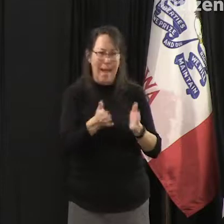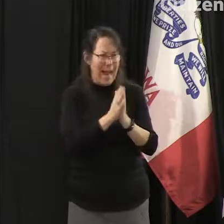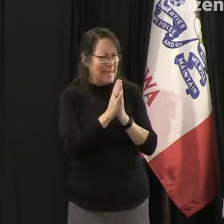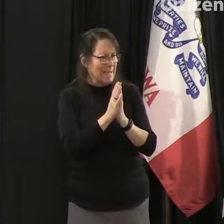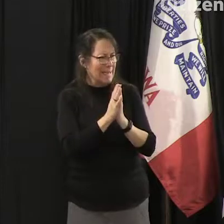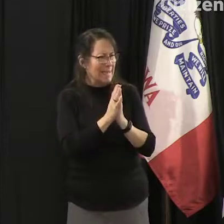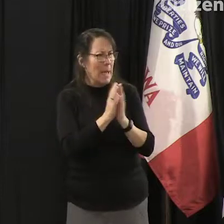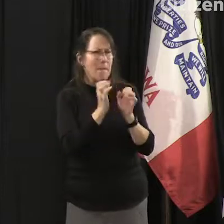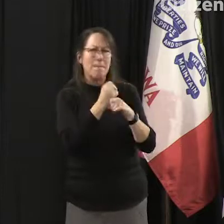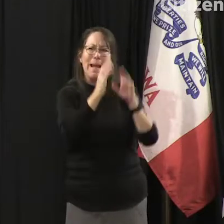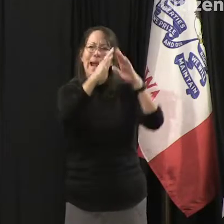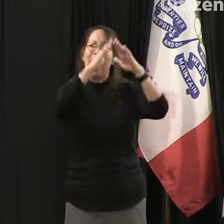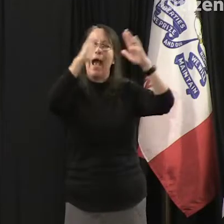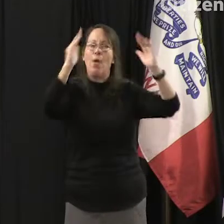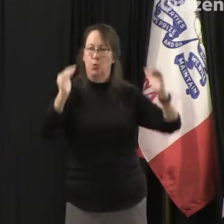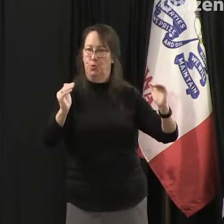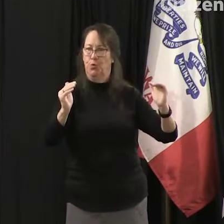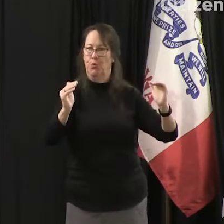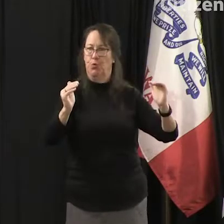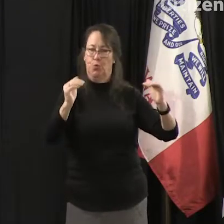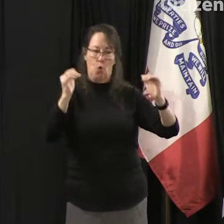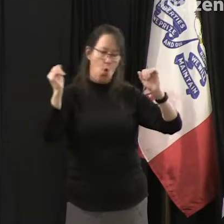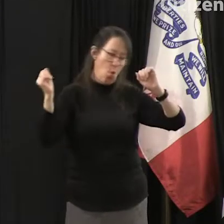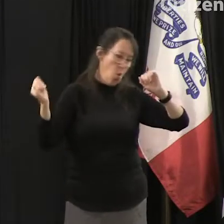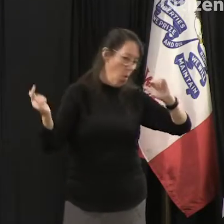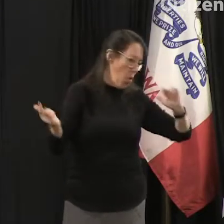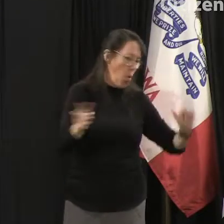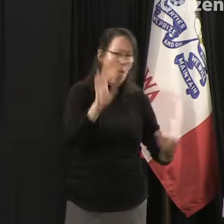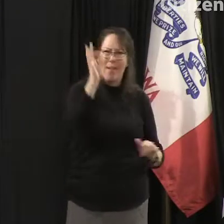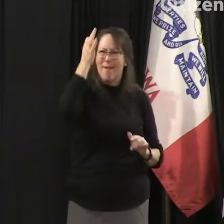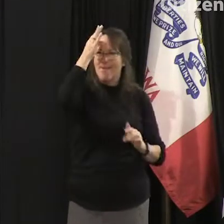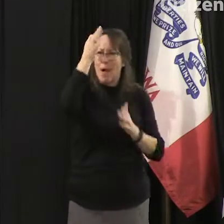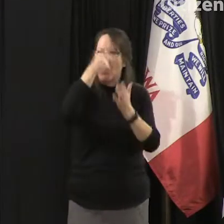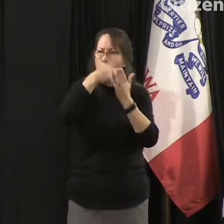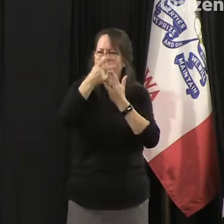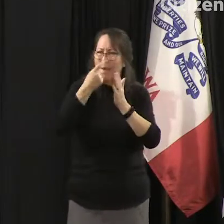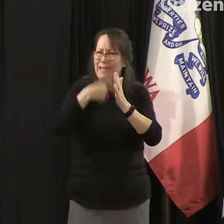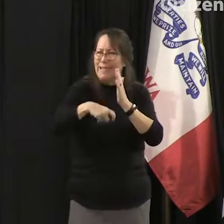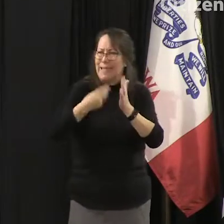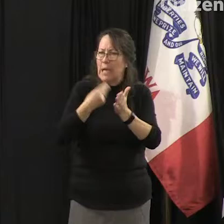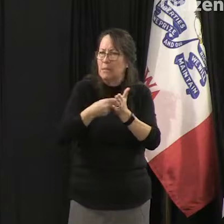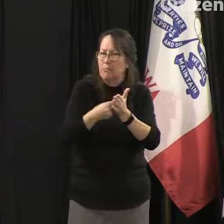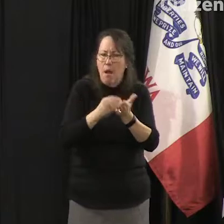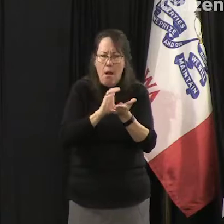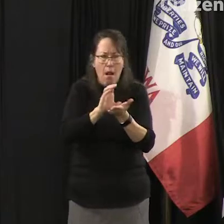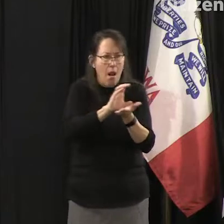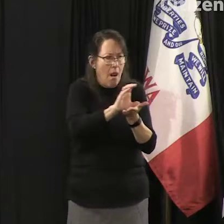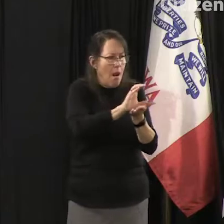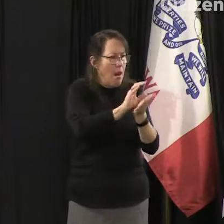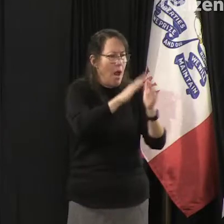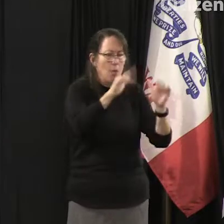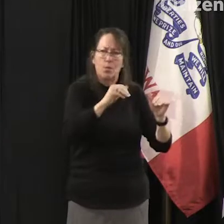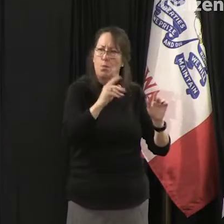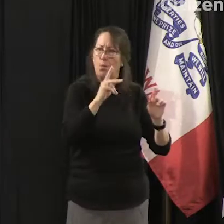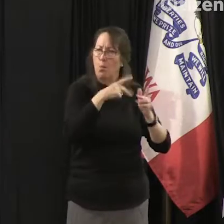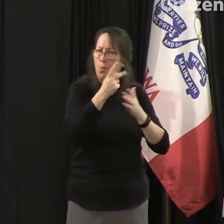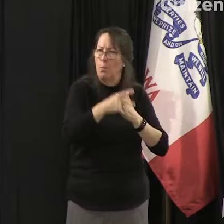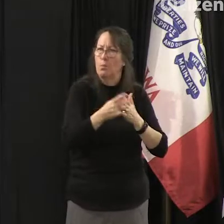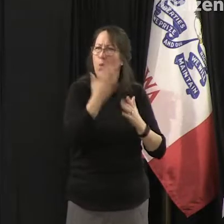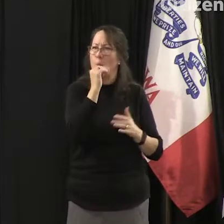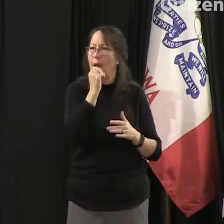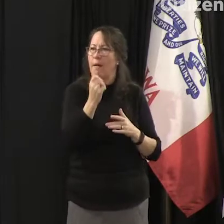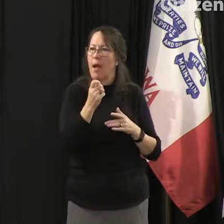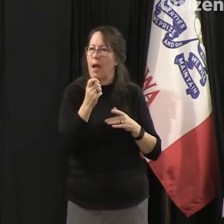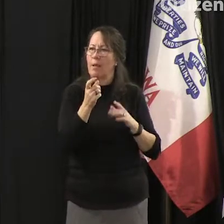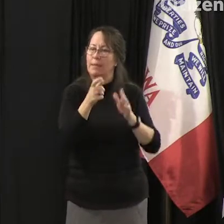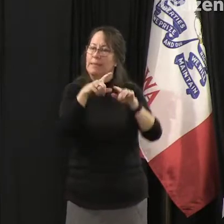ask them about making housing. All these federal programs, all these tax dollars that go out to federal housing programs, why not